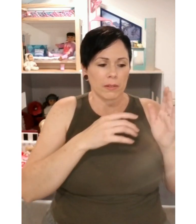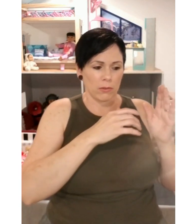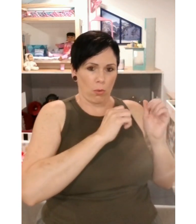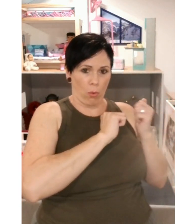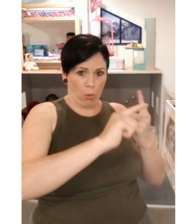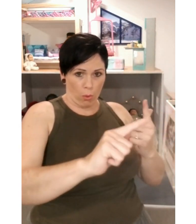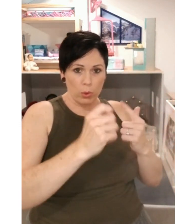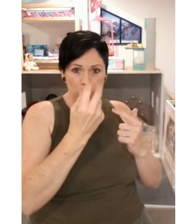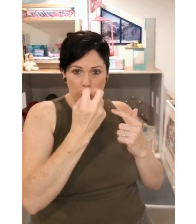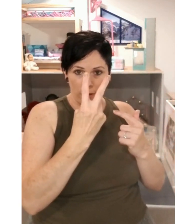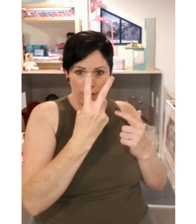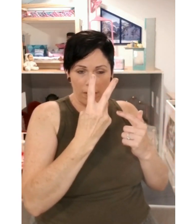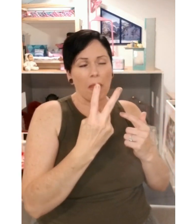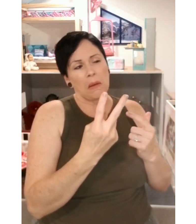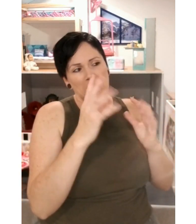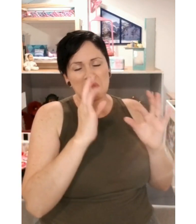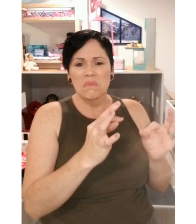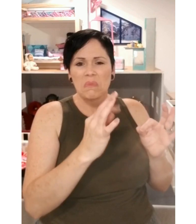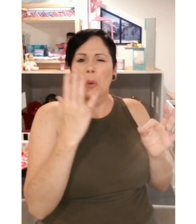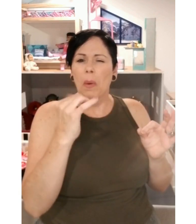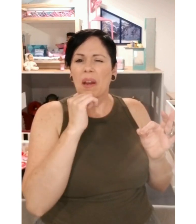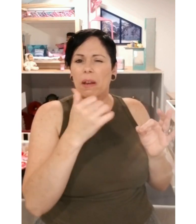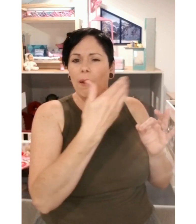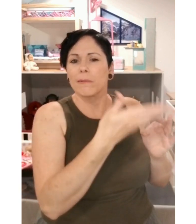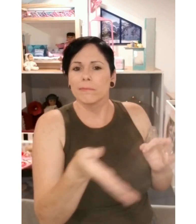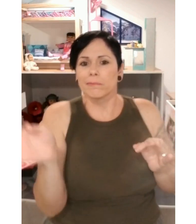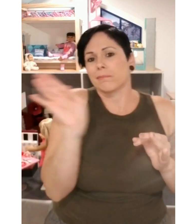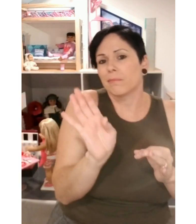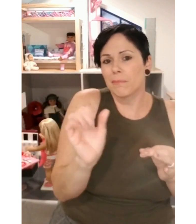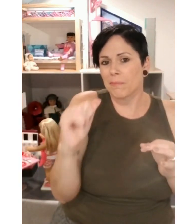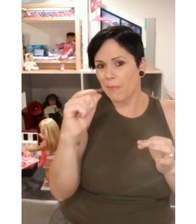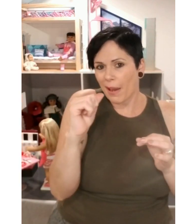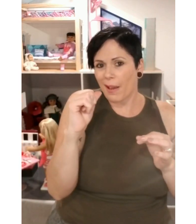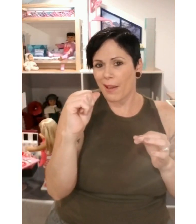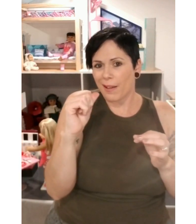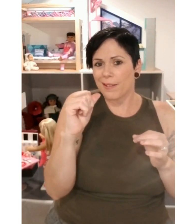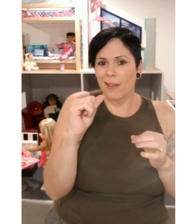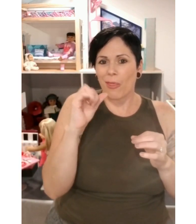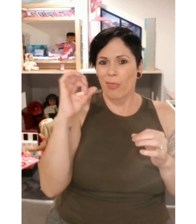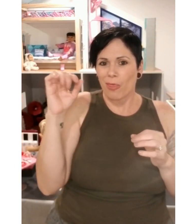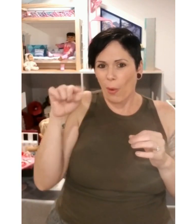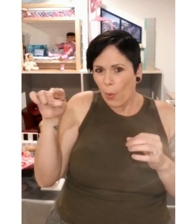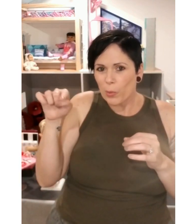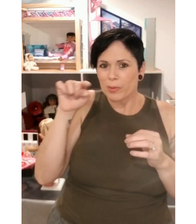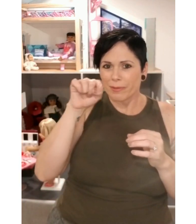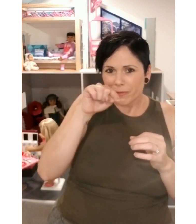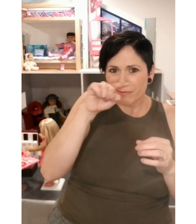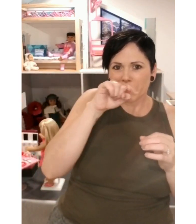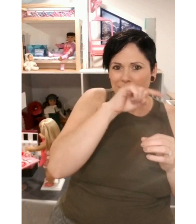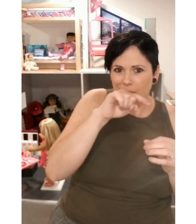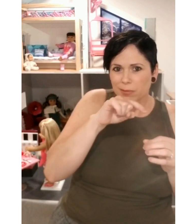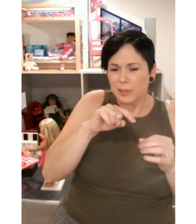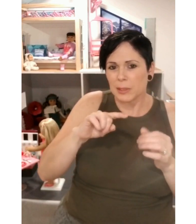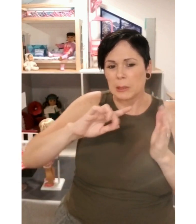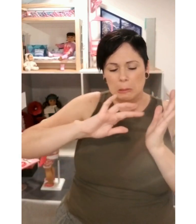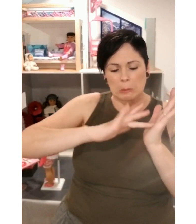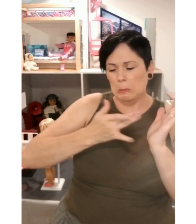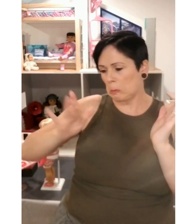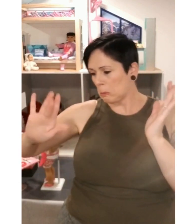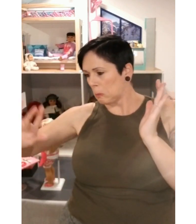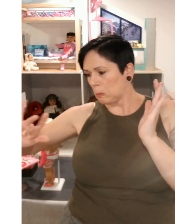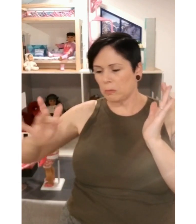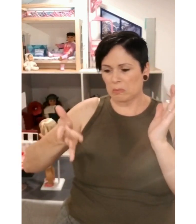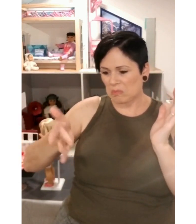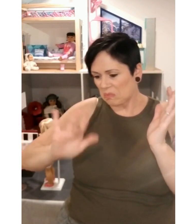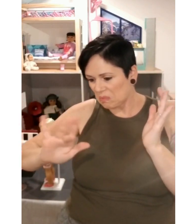why not reinforce it on the back, since I had drilled all the way through. And if you know anything about wood glue, let it cure.